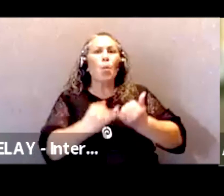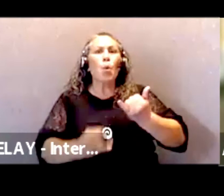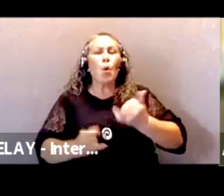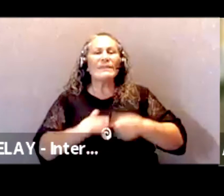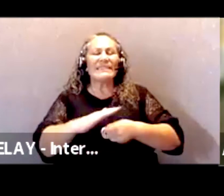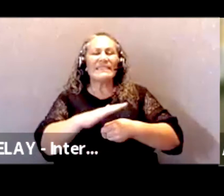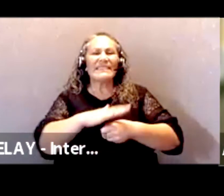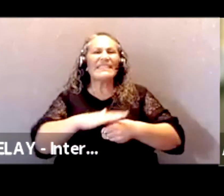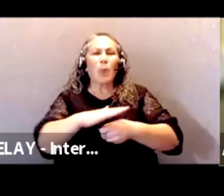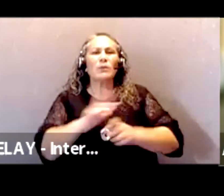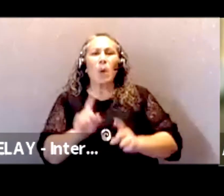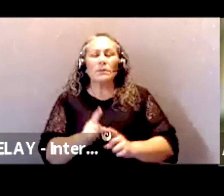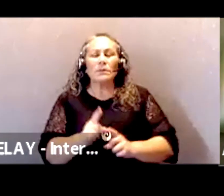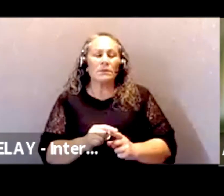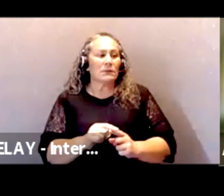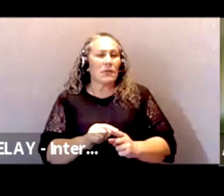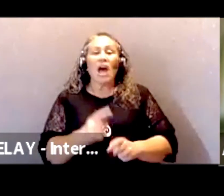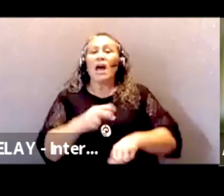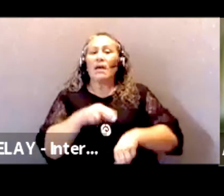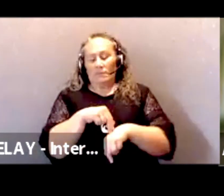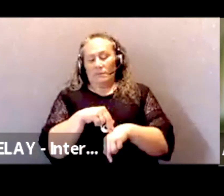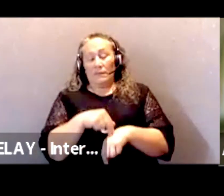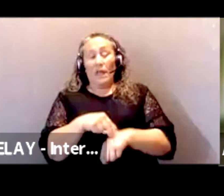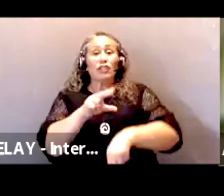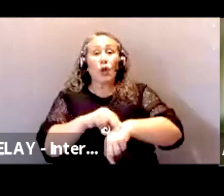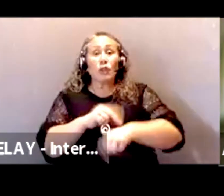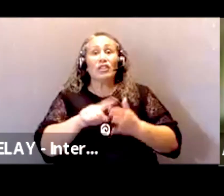So there's two things to say.